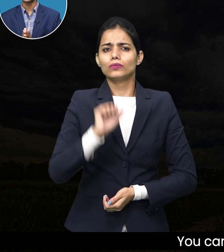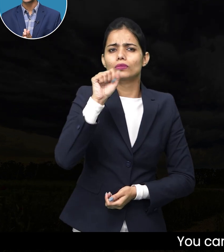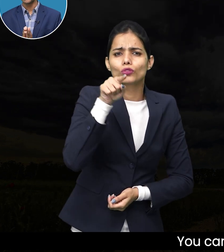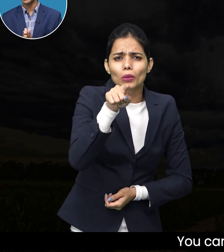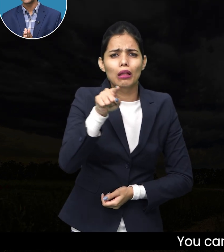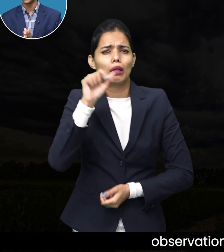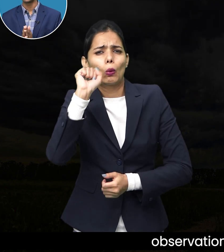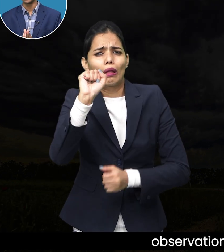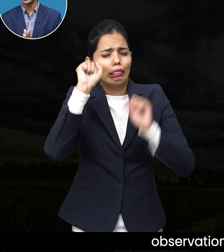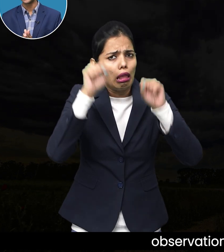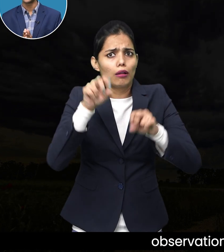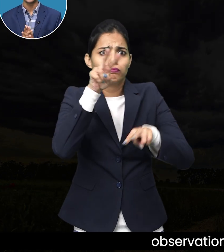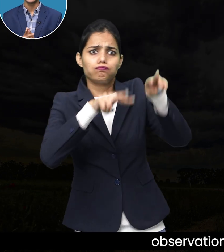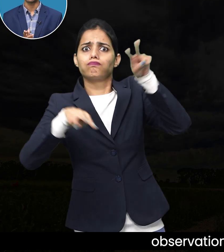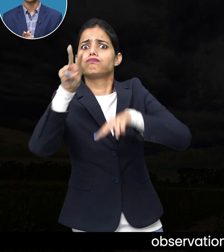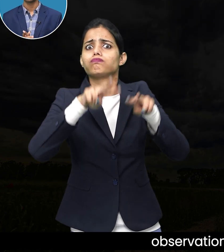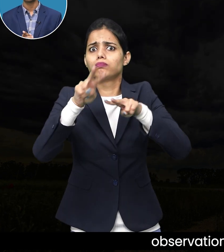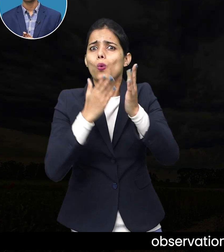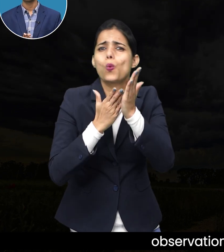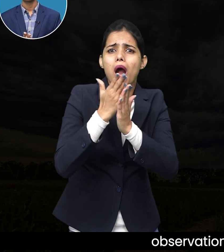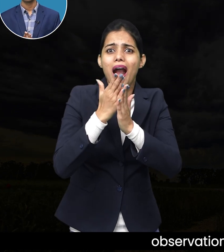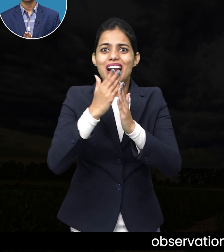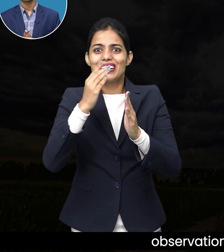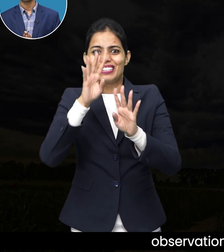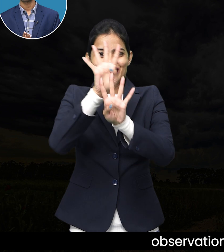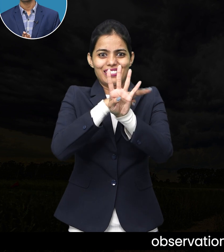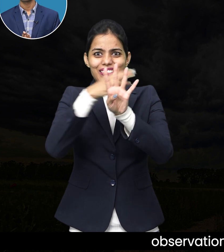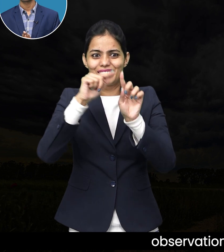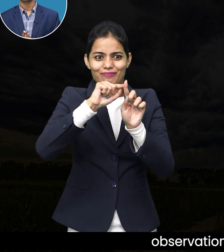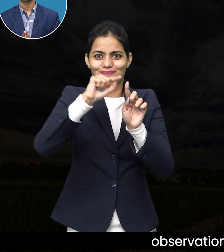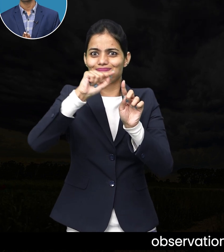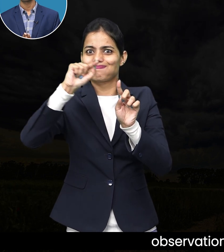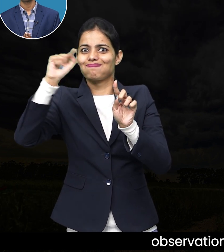You can express your observation through a graph.